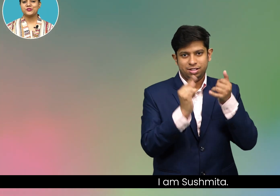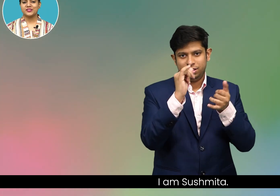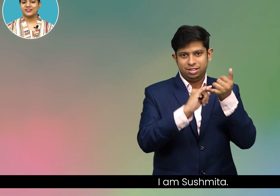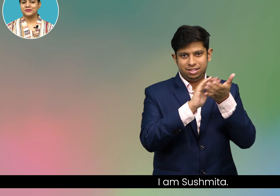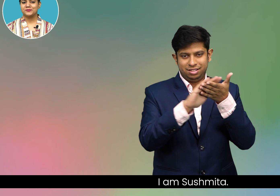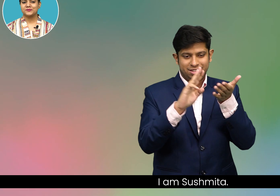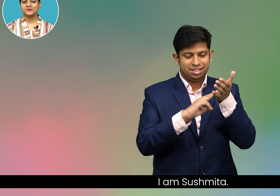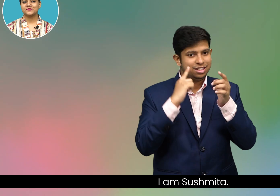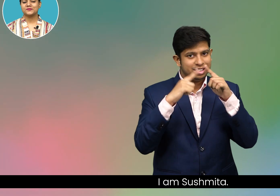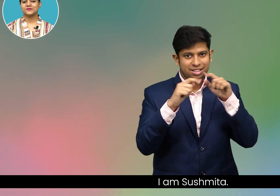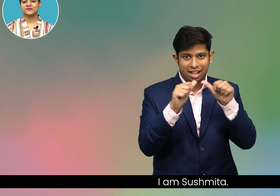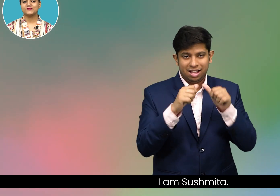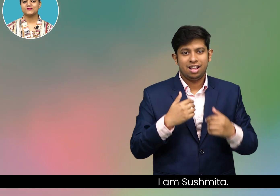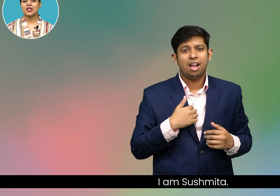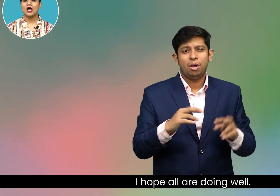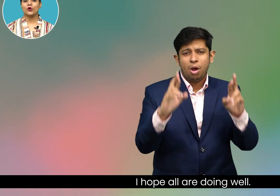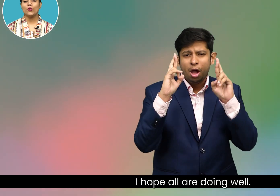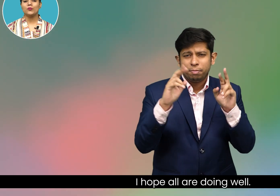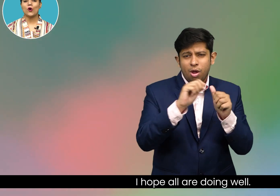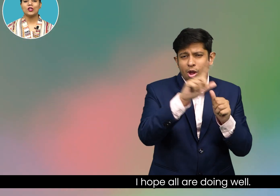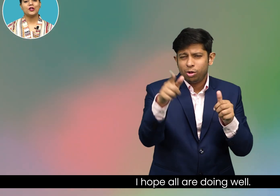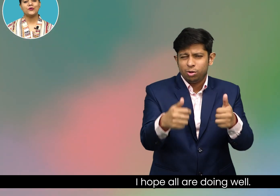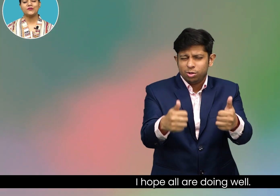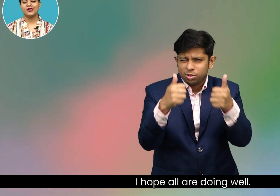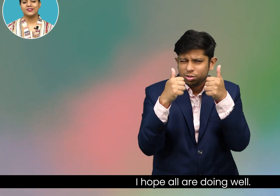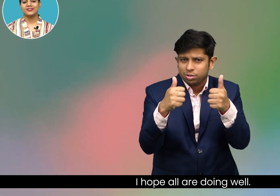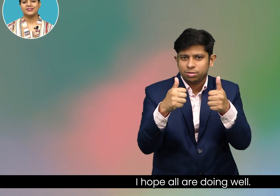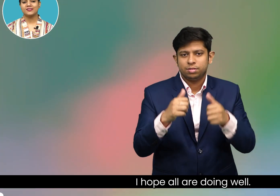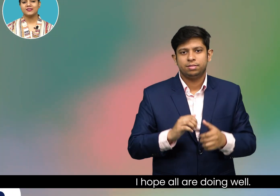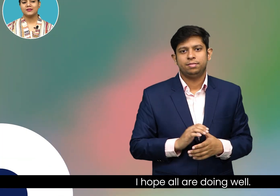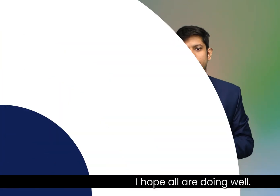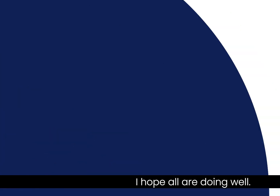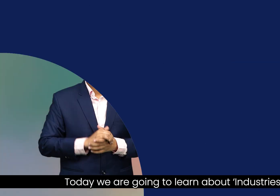I am Shushmita. I hope all are doing well.